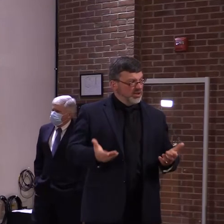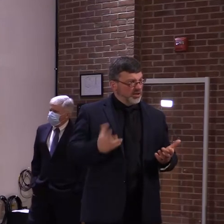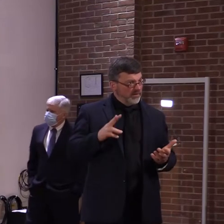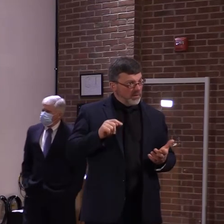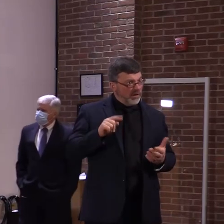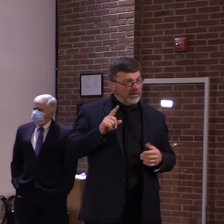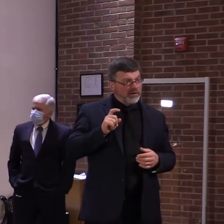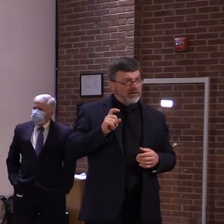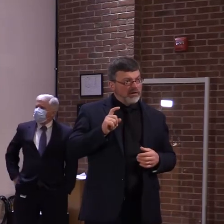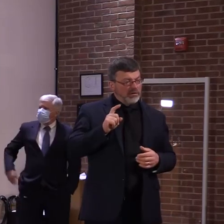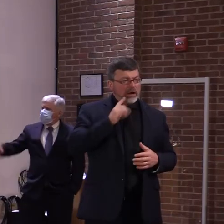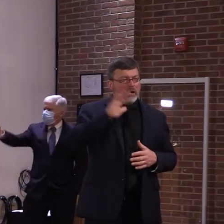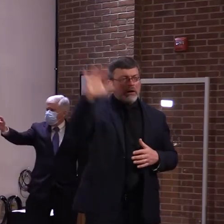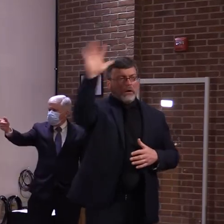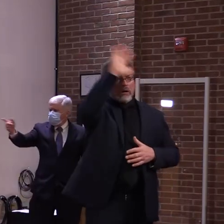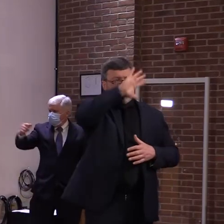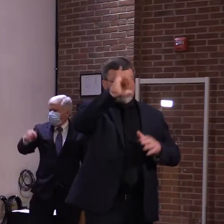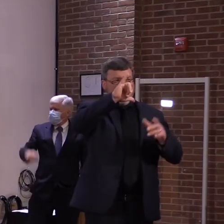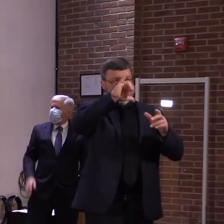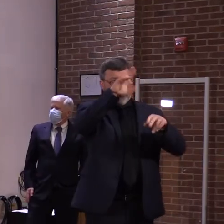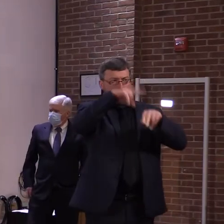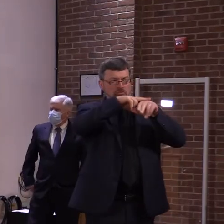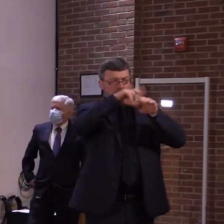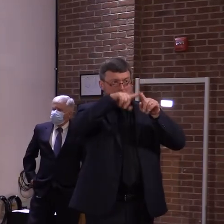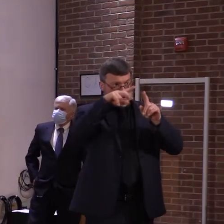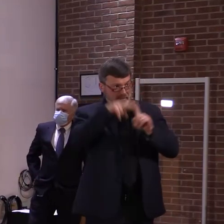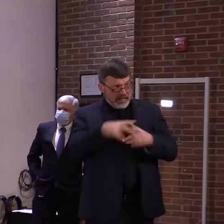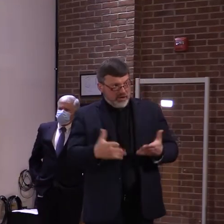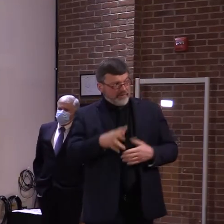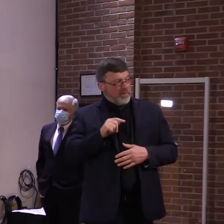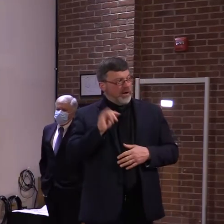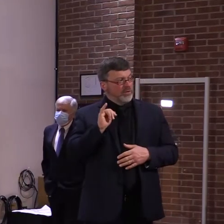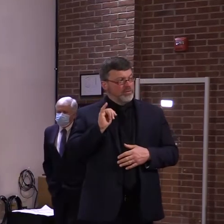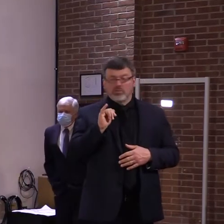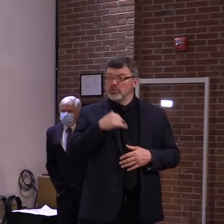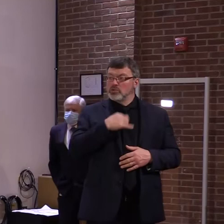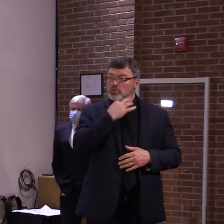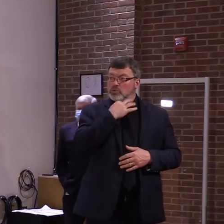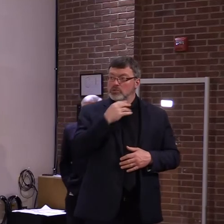amount of people getting vaccinated has slowly decreased some, so are there shots being wasted?